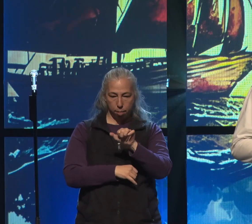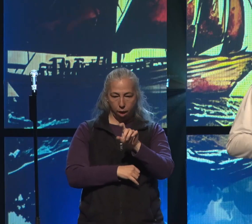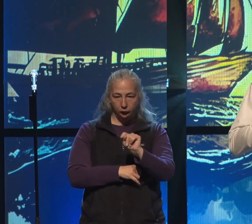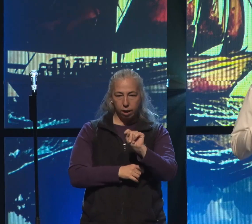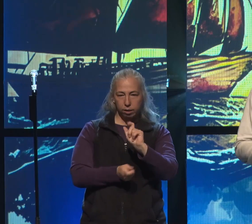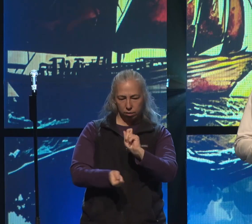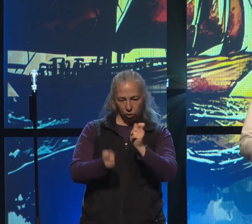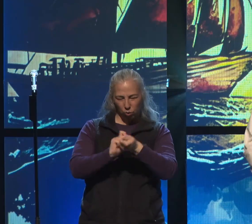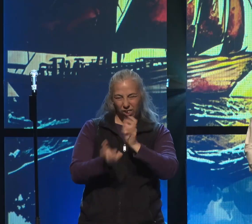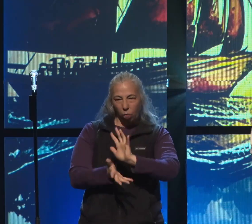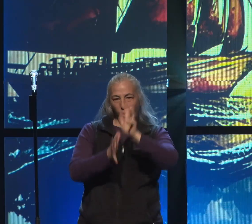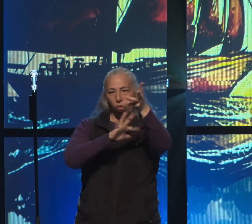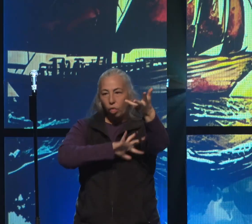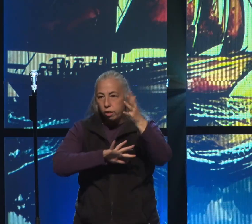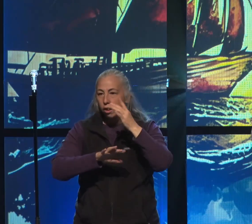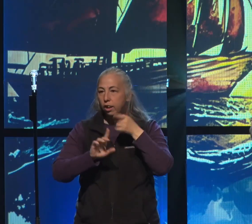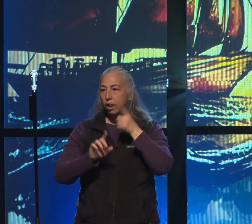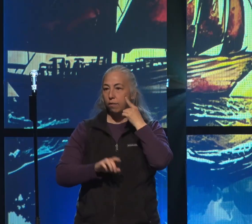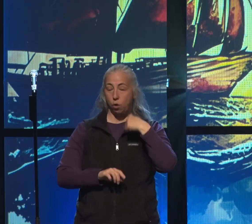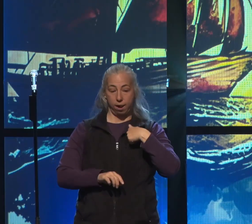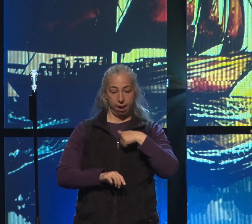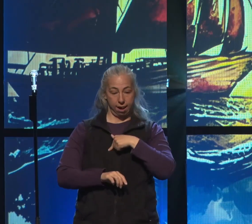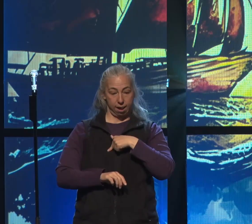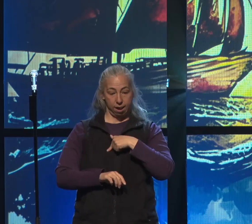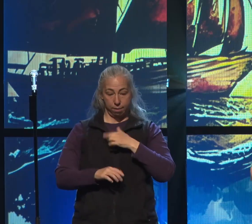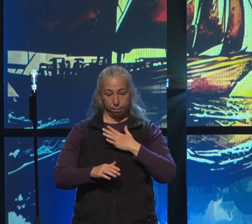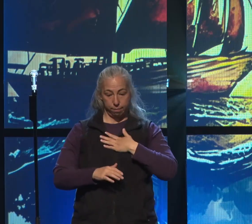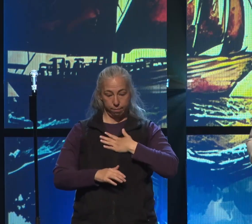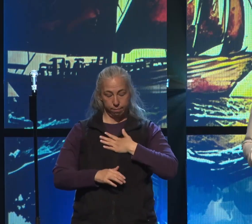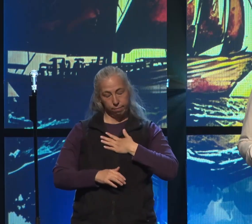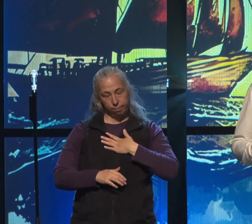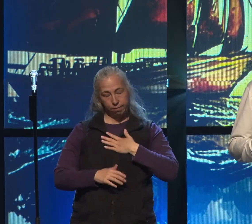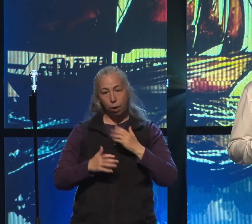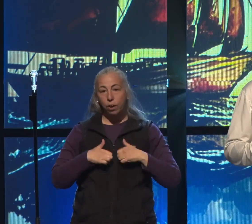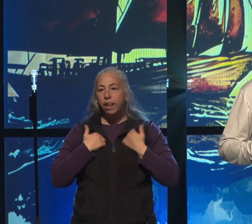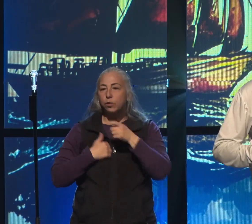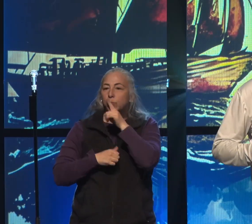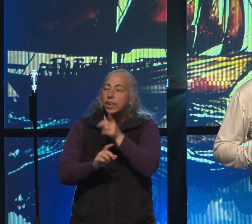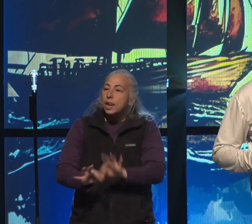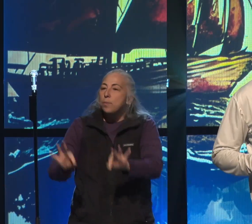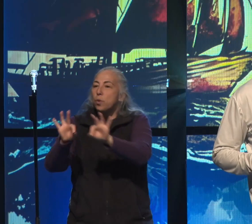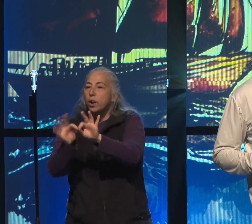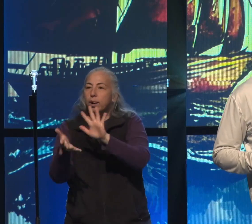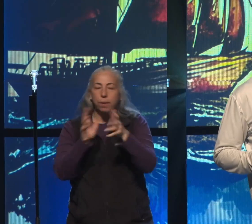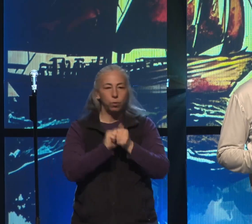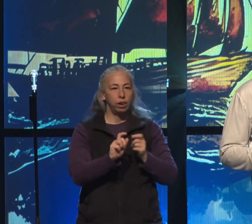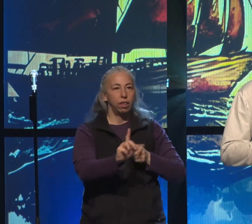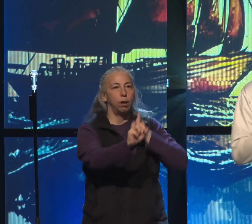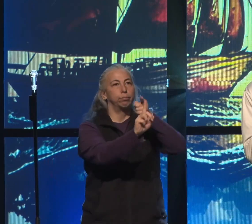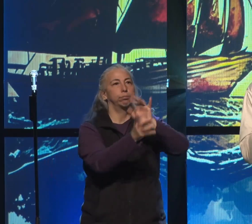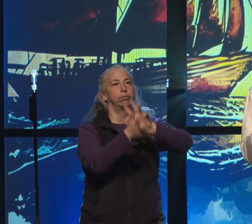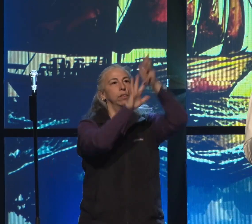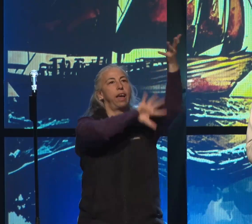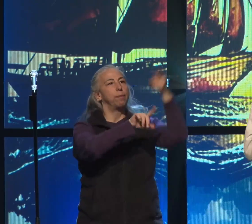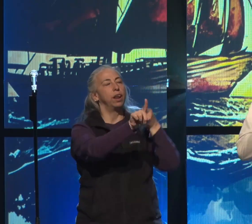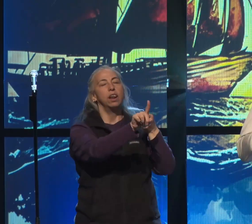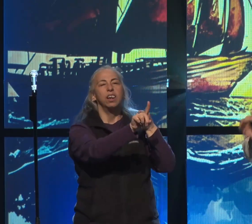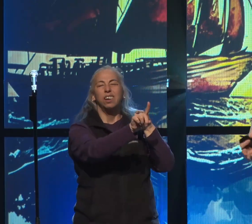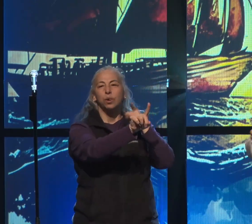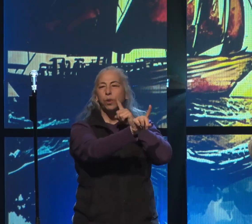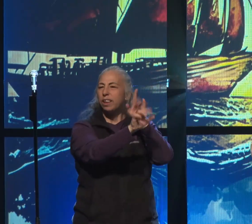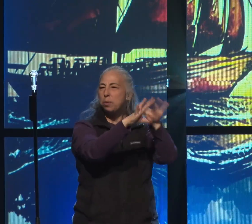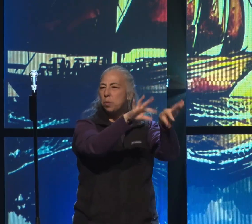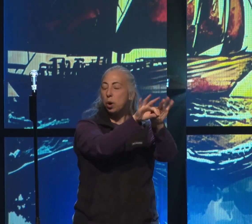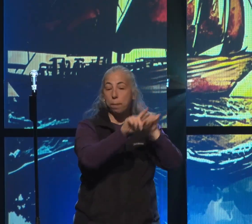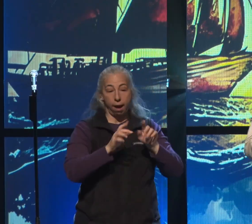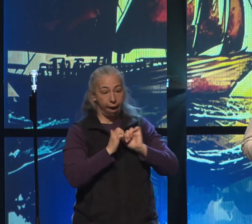lives is always more important and always more powerful than the plot twist itself. And we talked about how the research